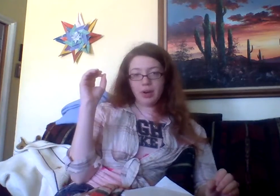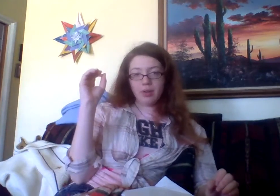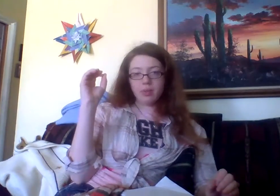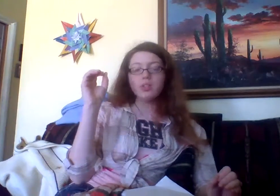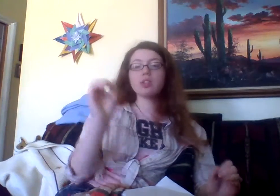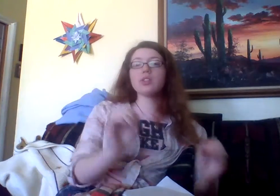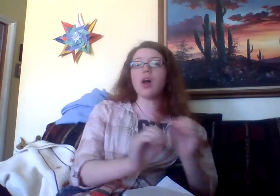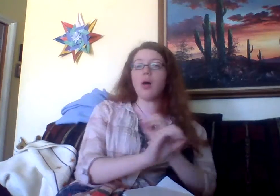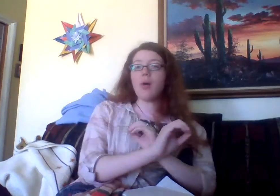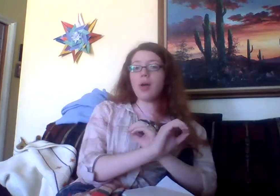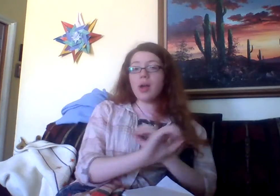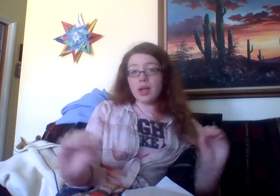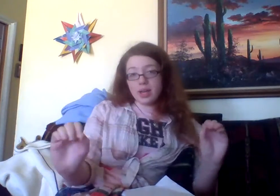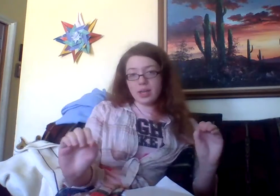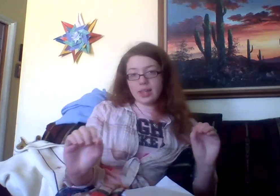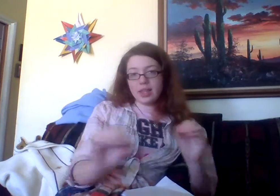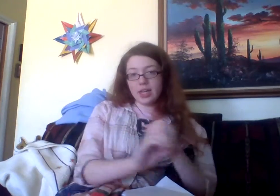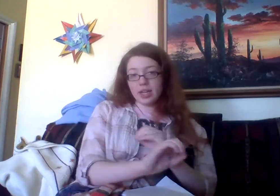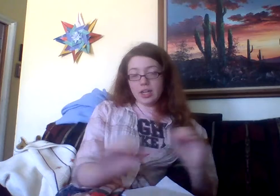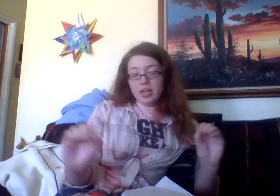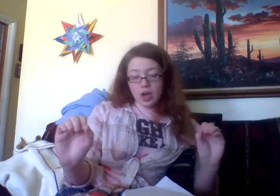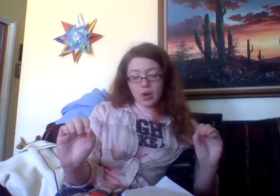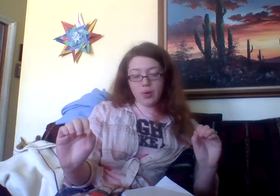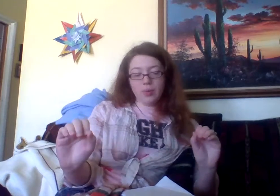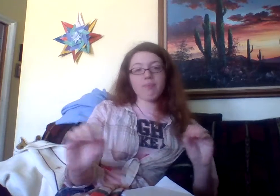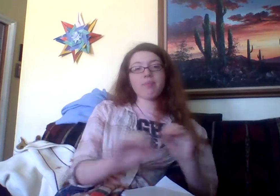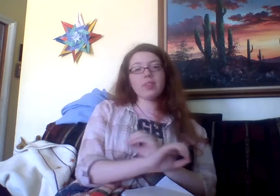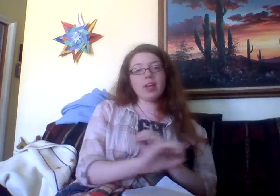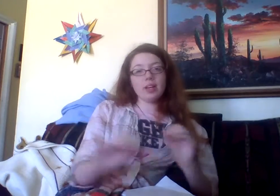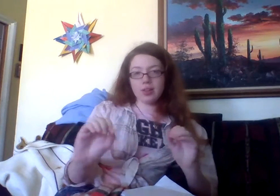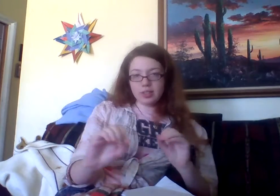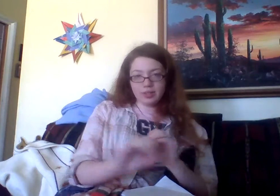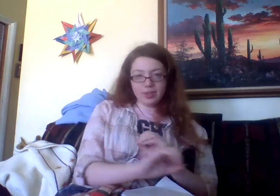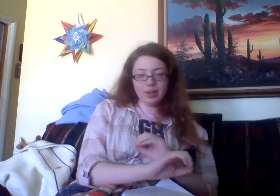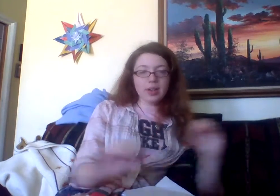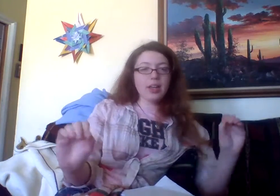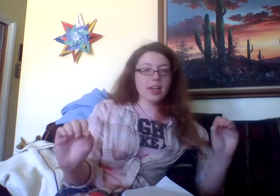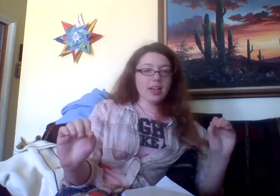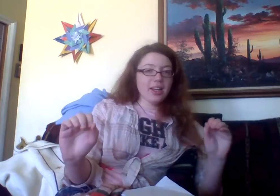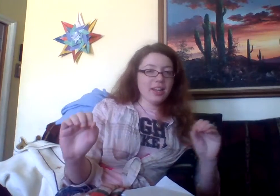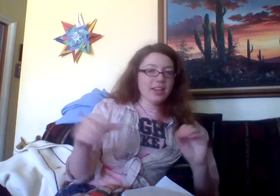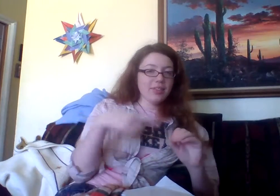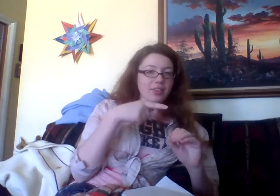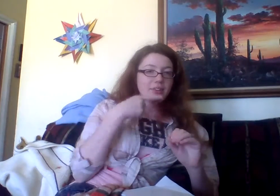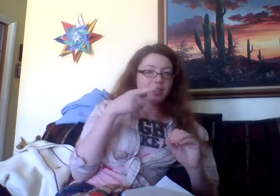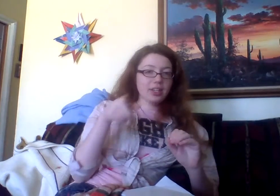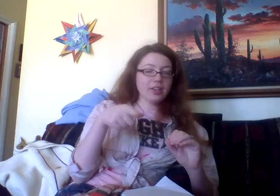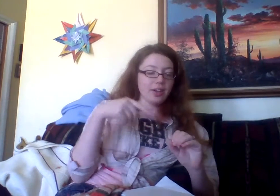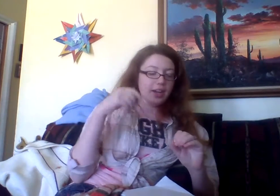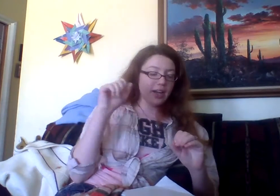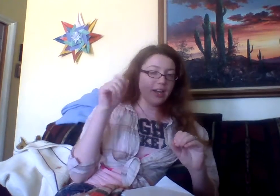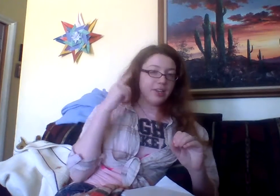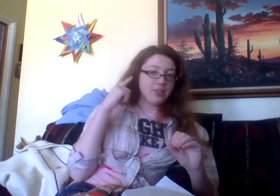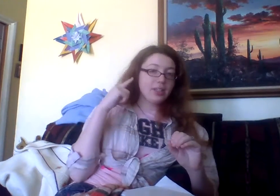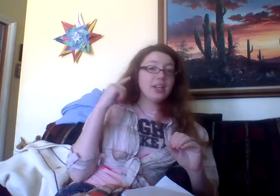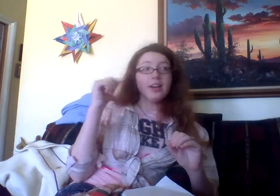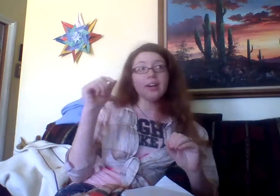zero. So nothing, no. And of course, if you're hearing and you hear